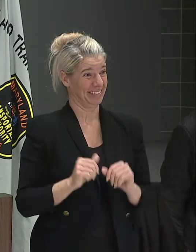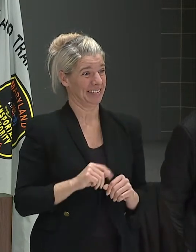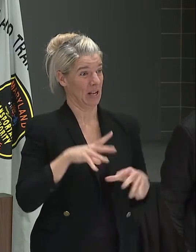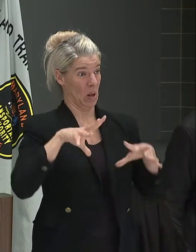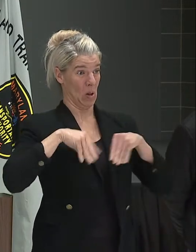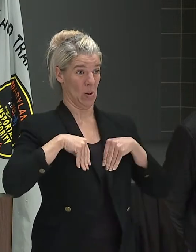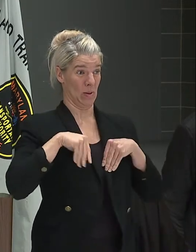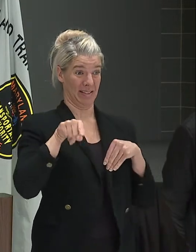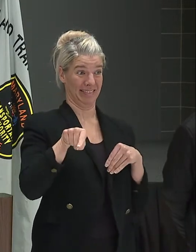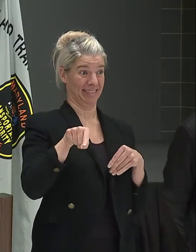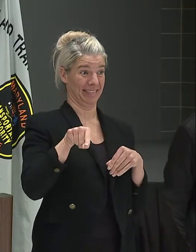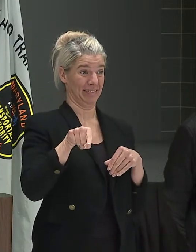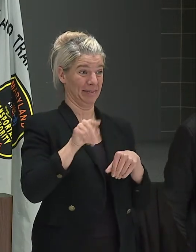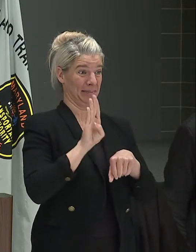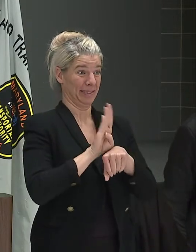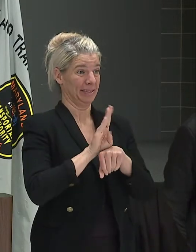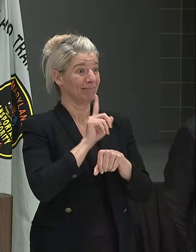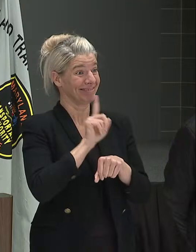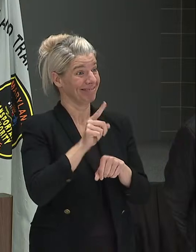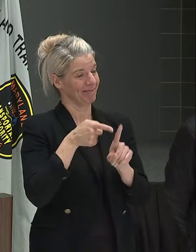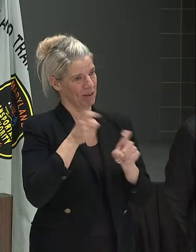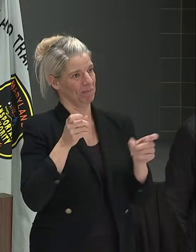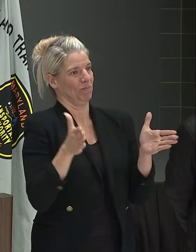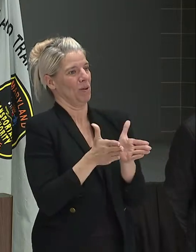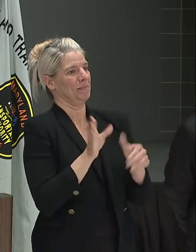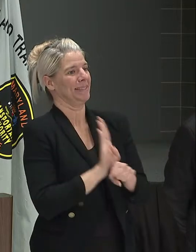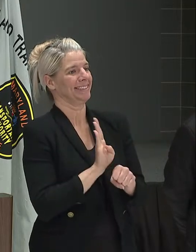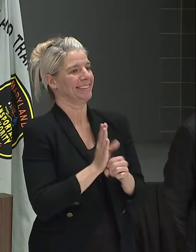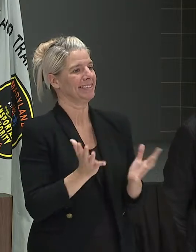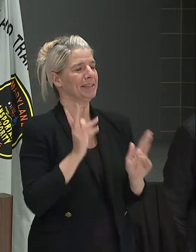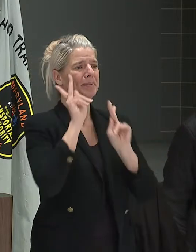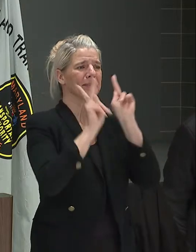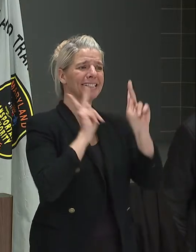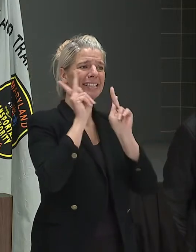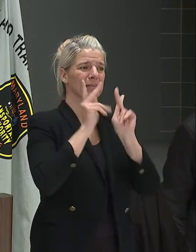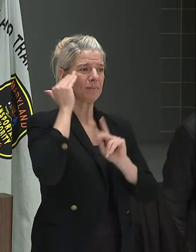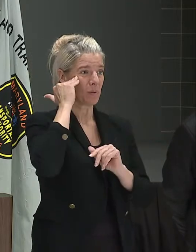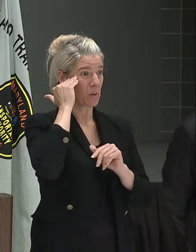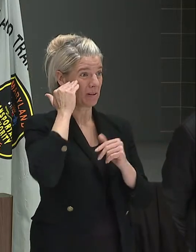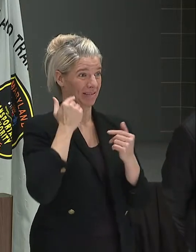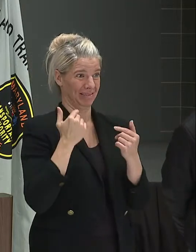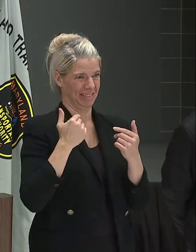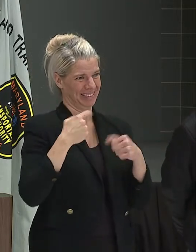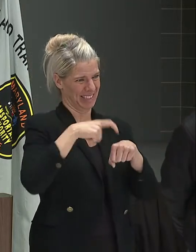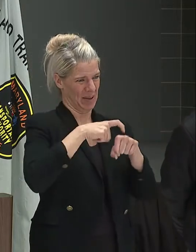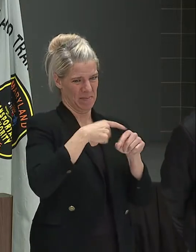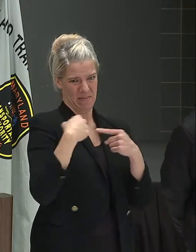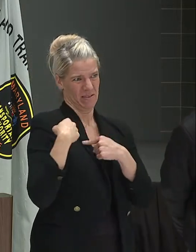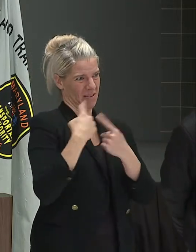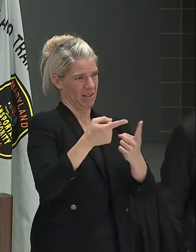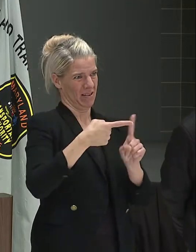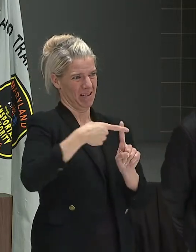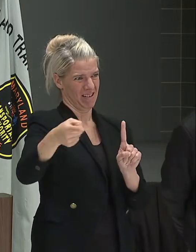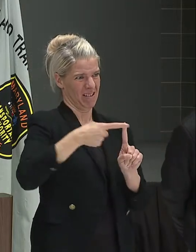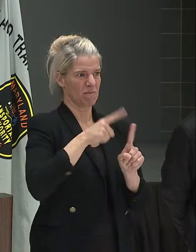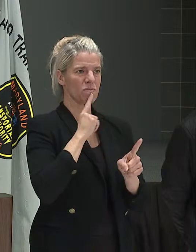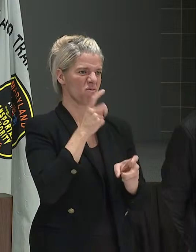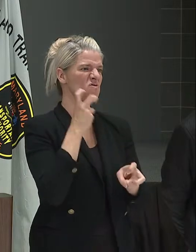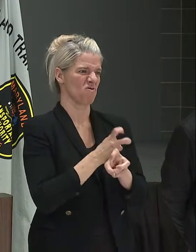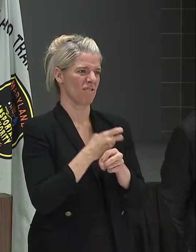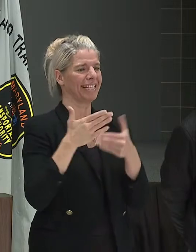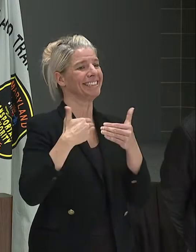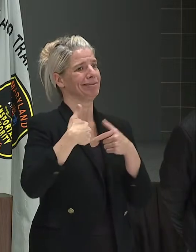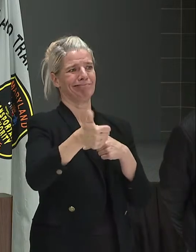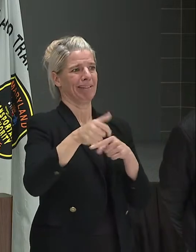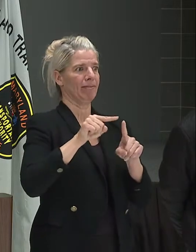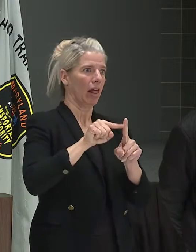businesses. People that we know, that time distance is a very real problem.